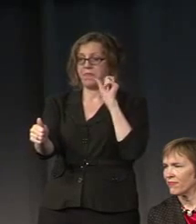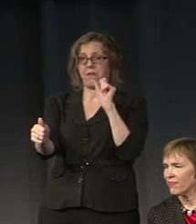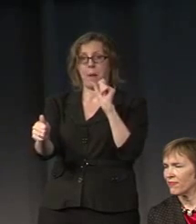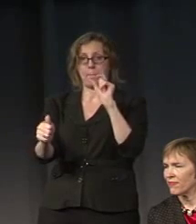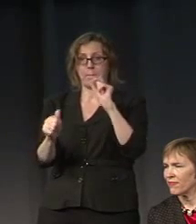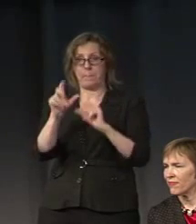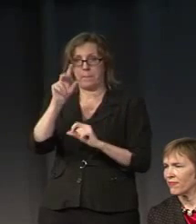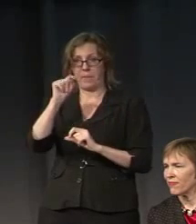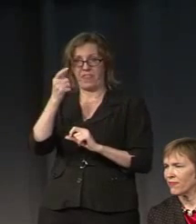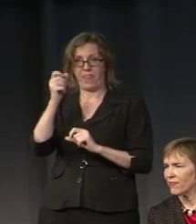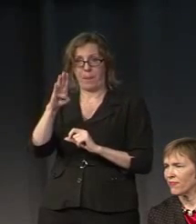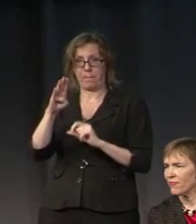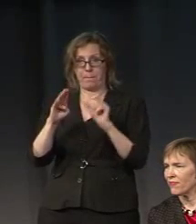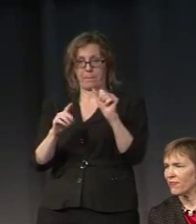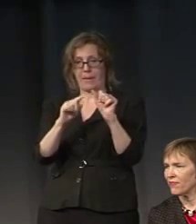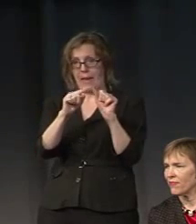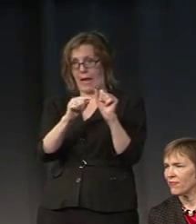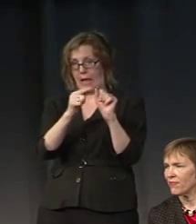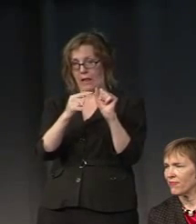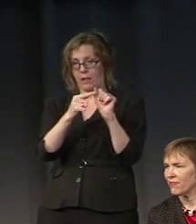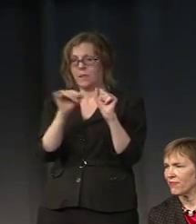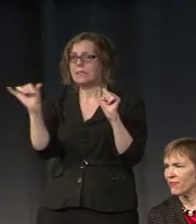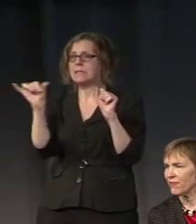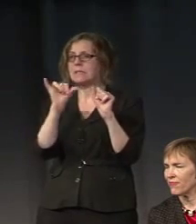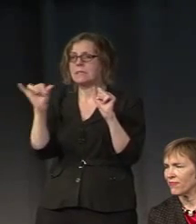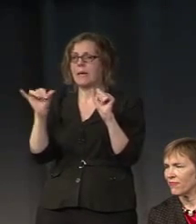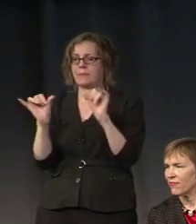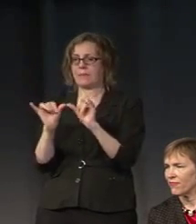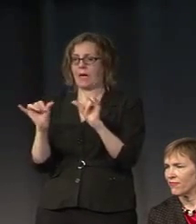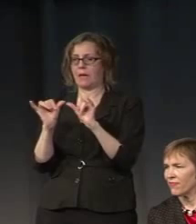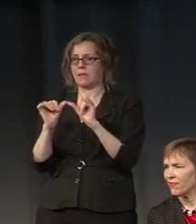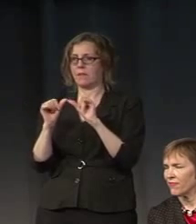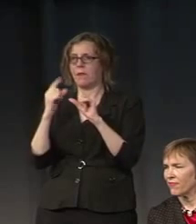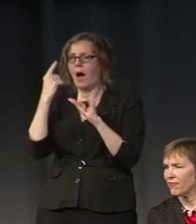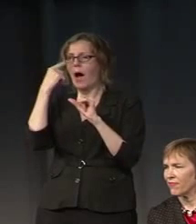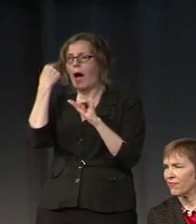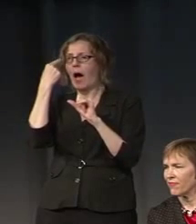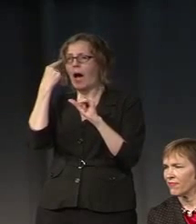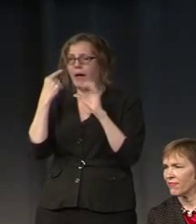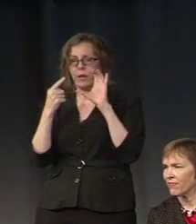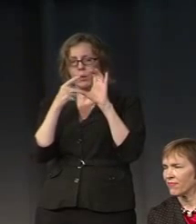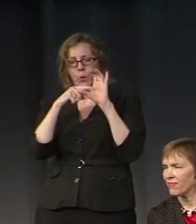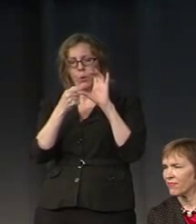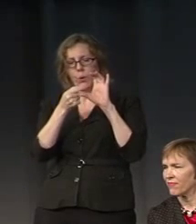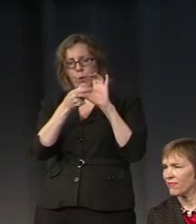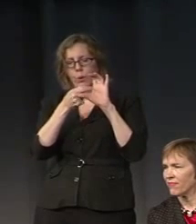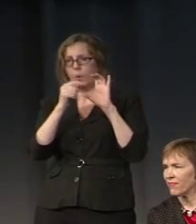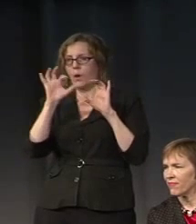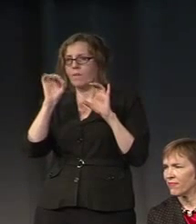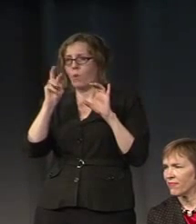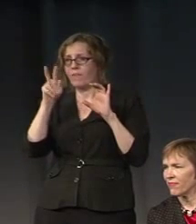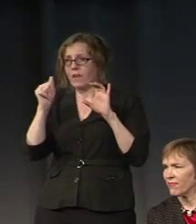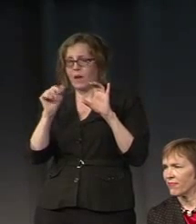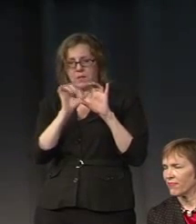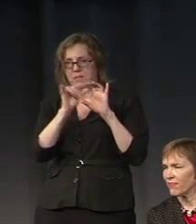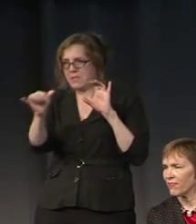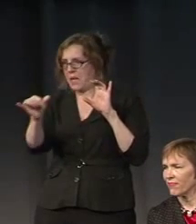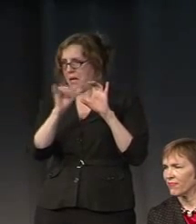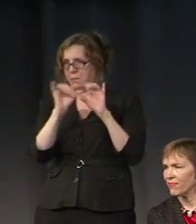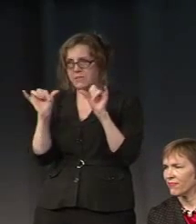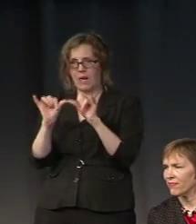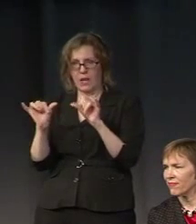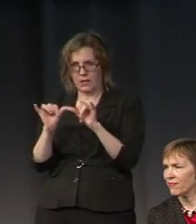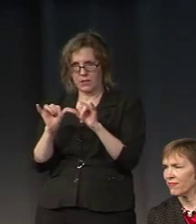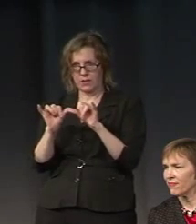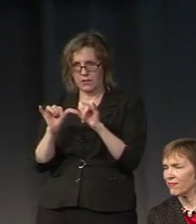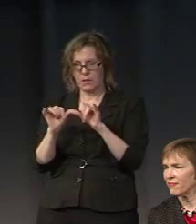fovea, and you can show that the fovea is where all the high-resolution stuff is by holding it up, say, to a New York Times, and you'd see that only the letters